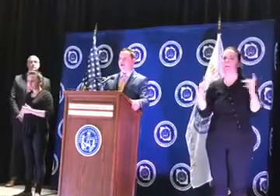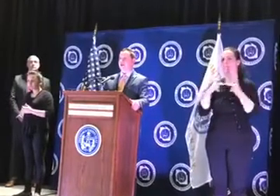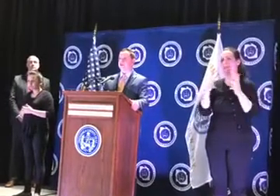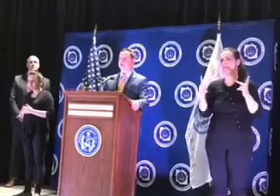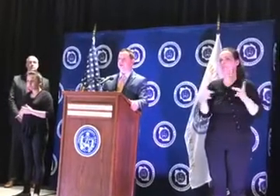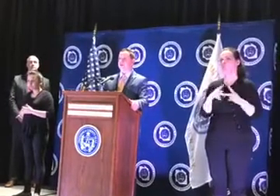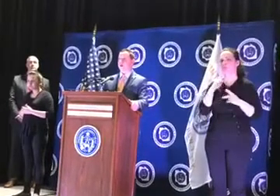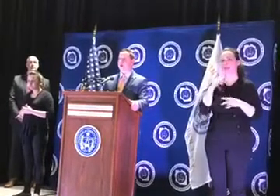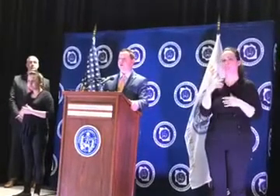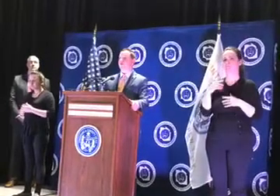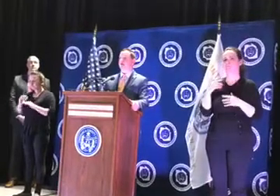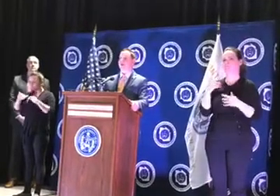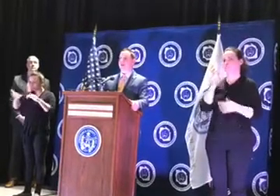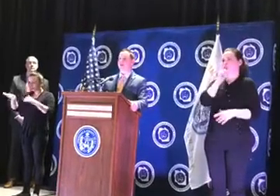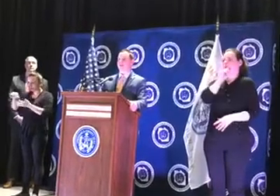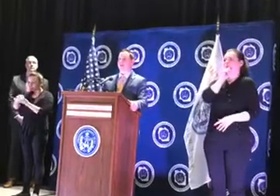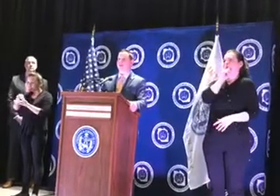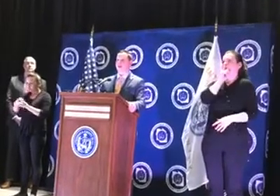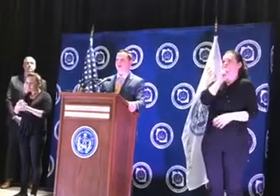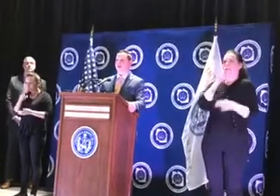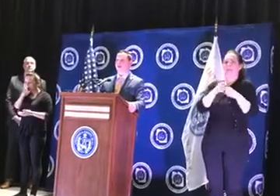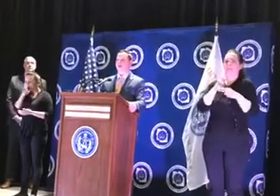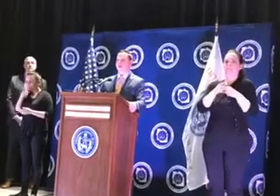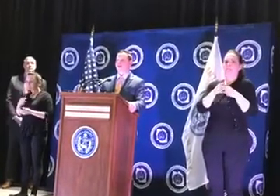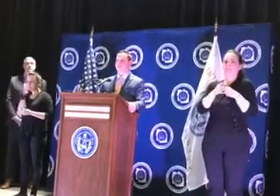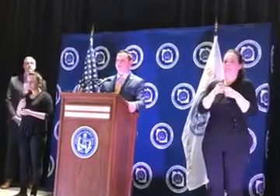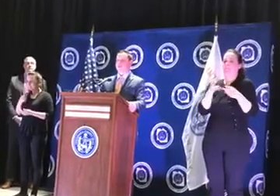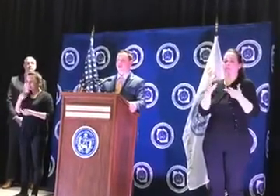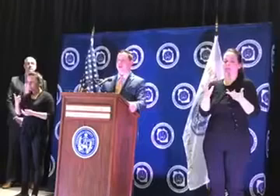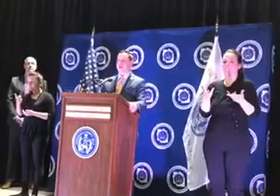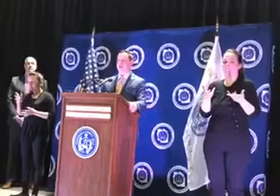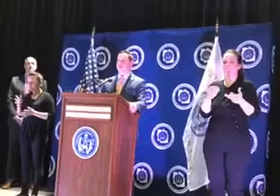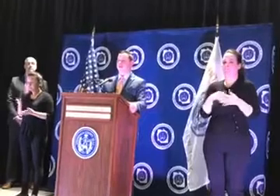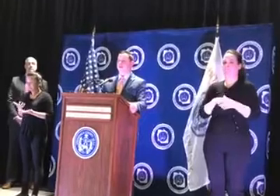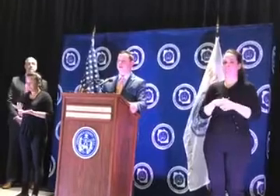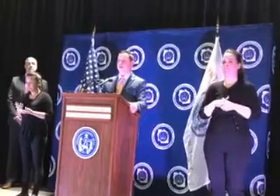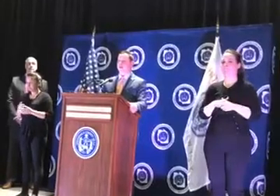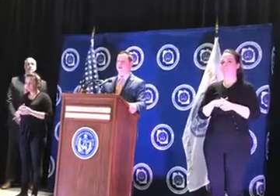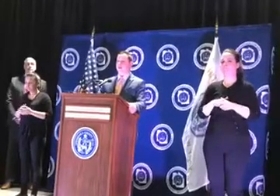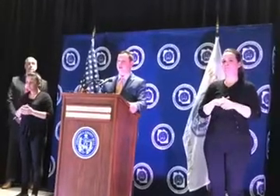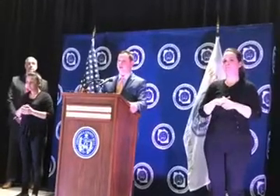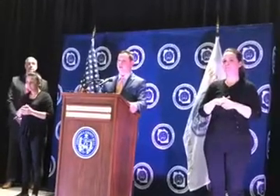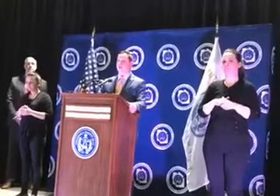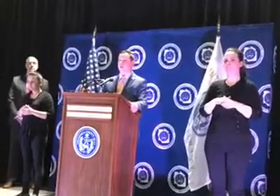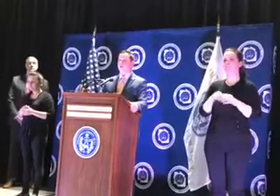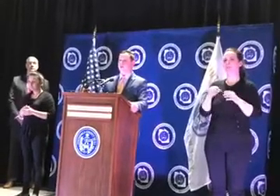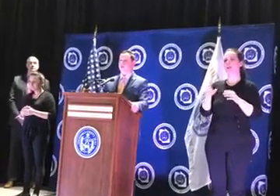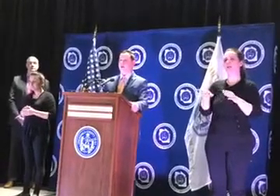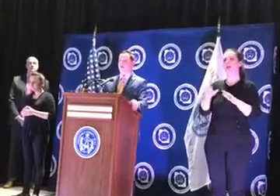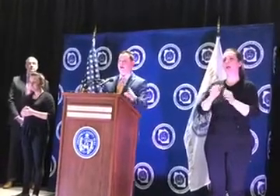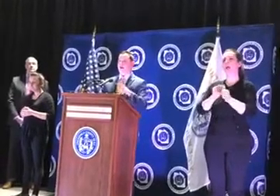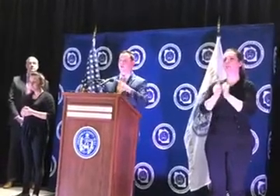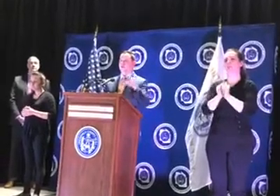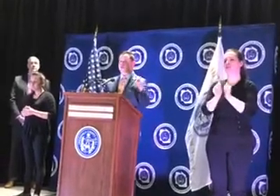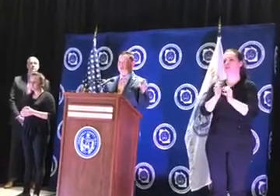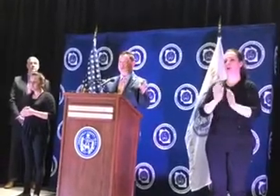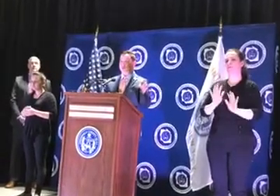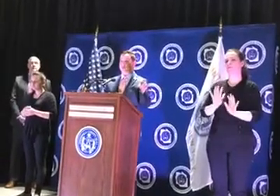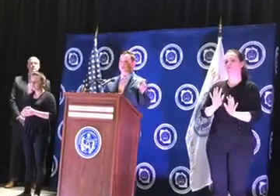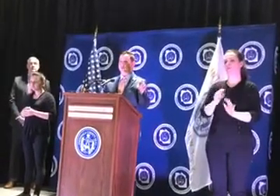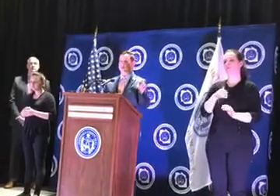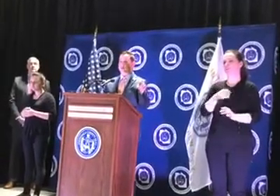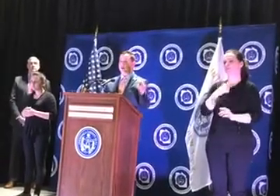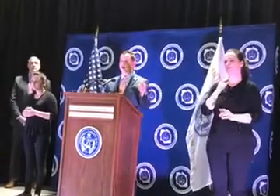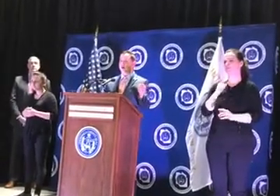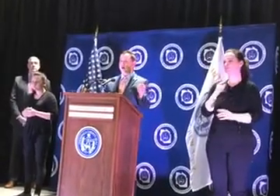we're not going to give away our supply chains right now because it is that competitive. And the more people that find out about supply